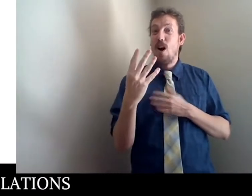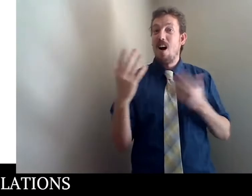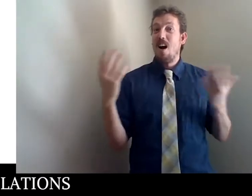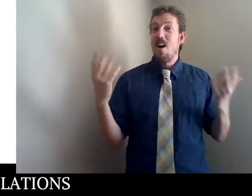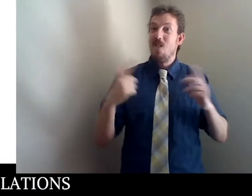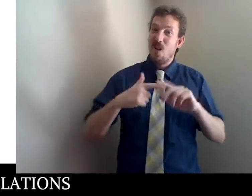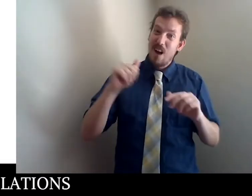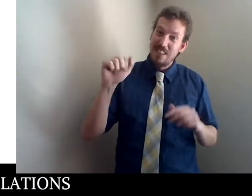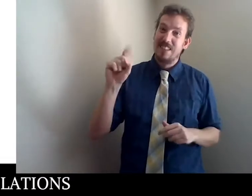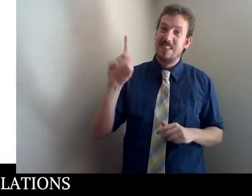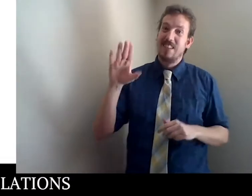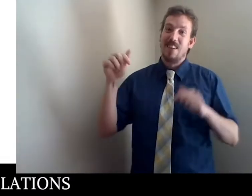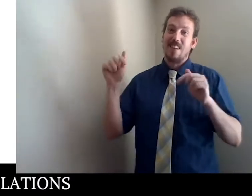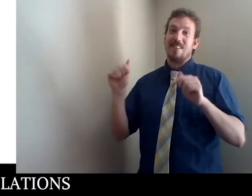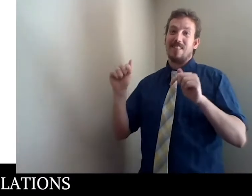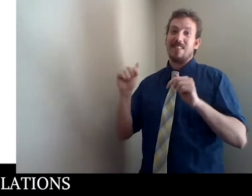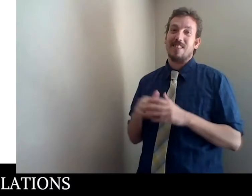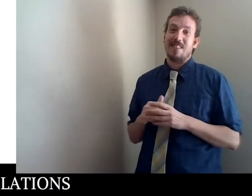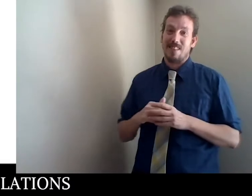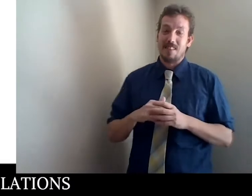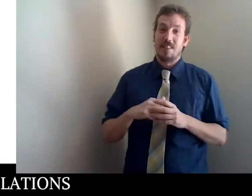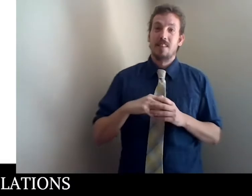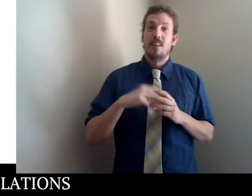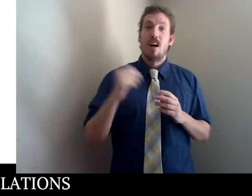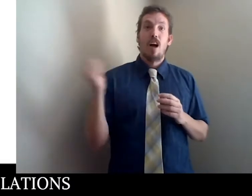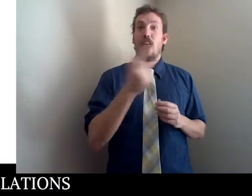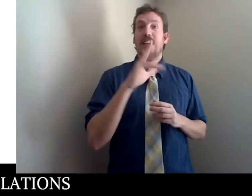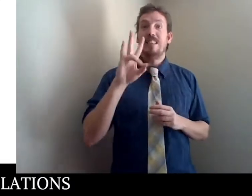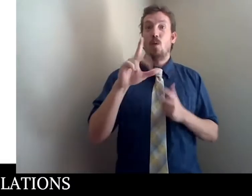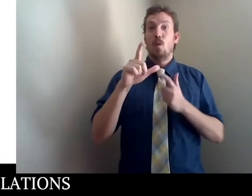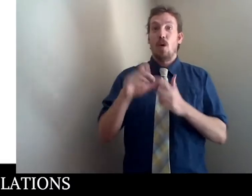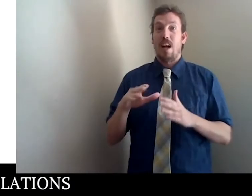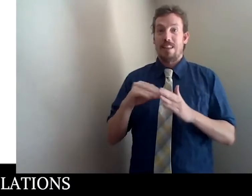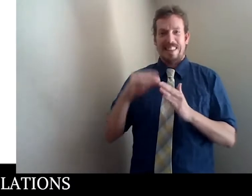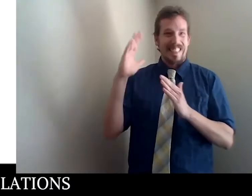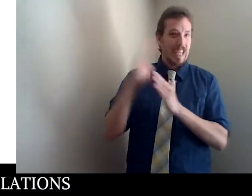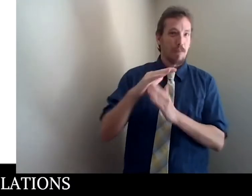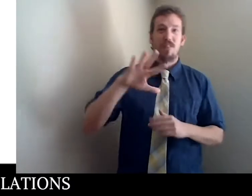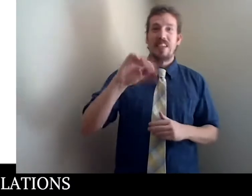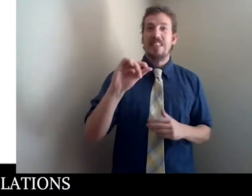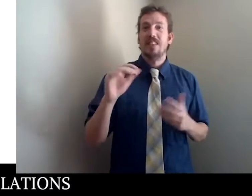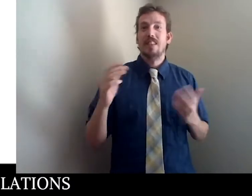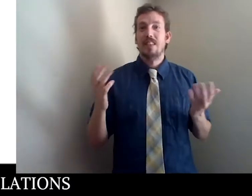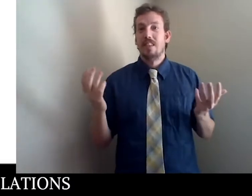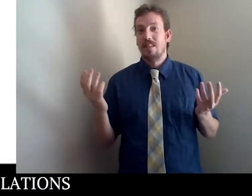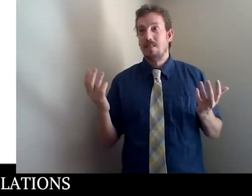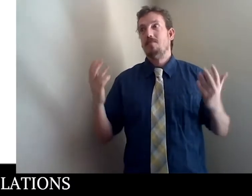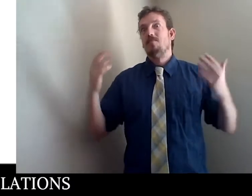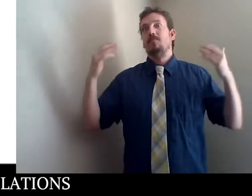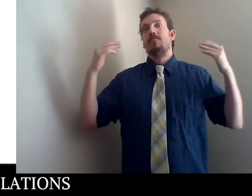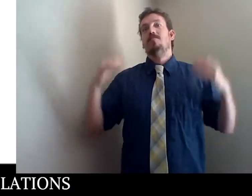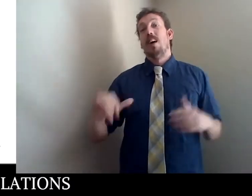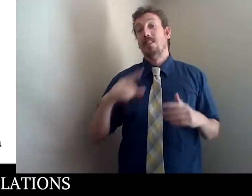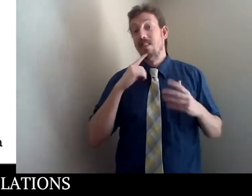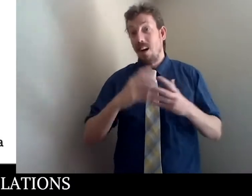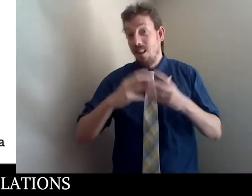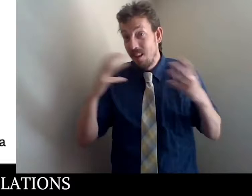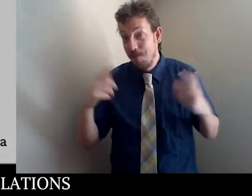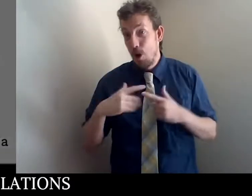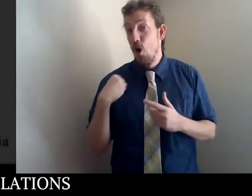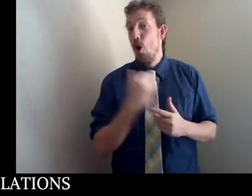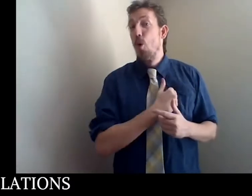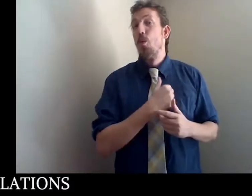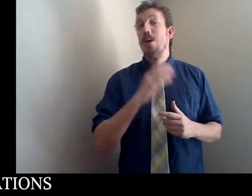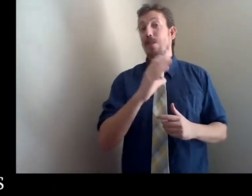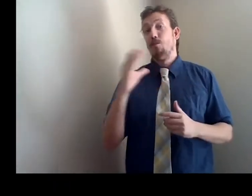4 from ASDB. All 7 runners were in the top 50 nationally. That says a